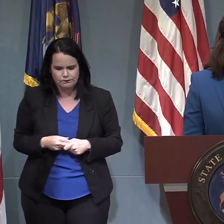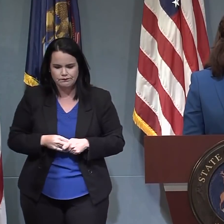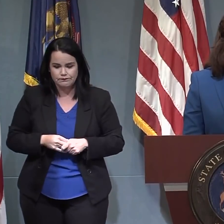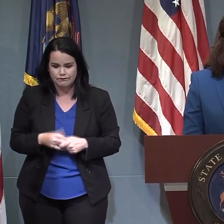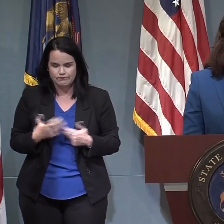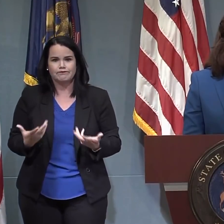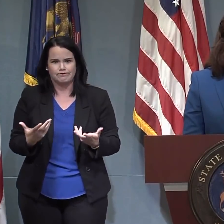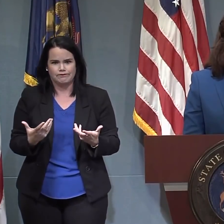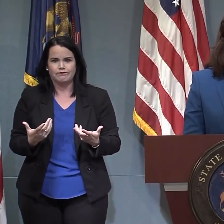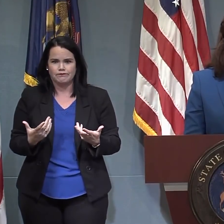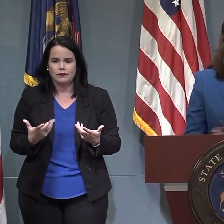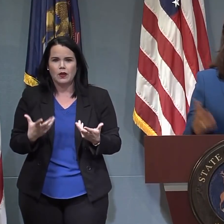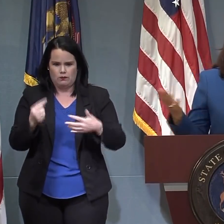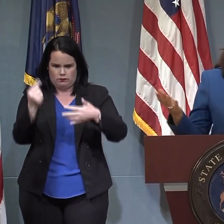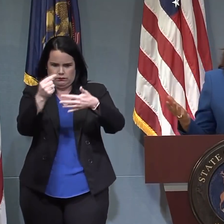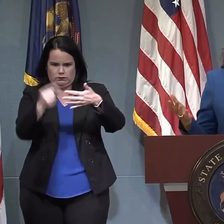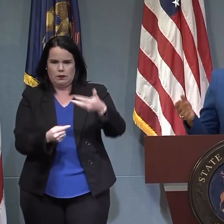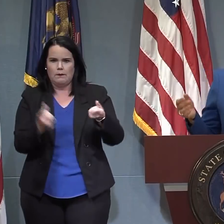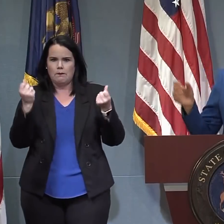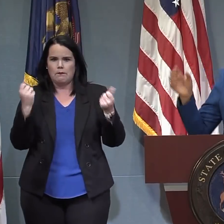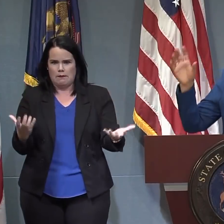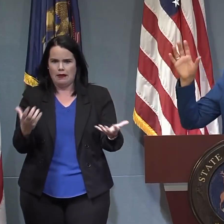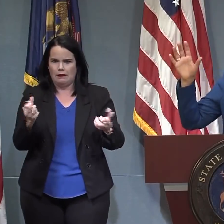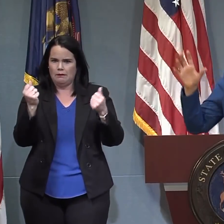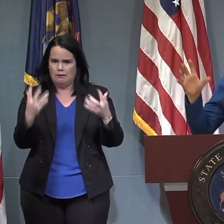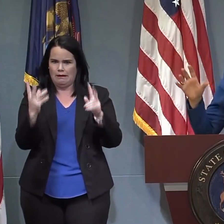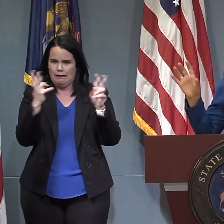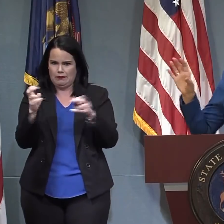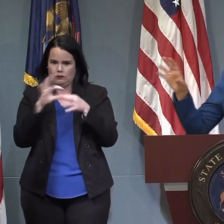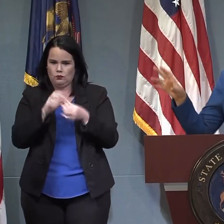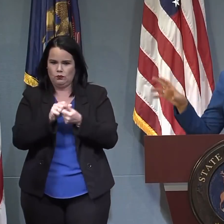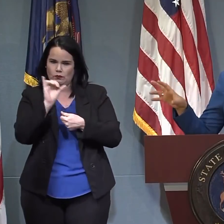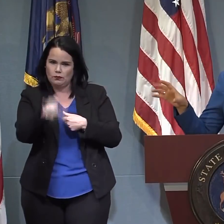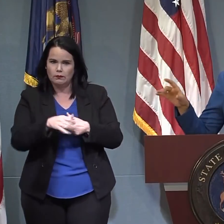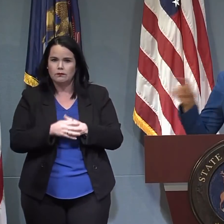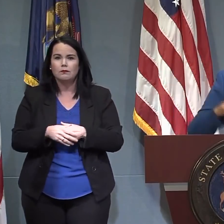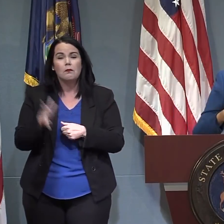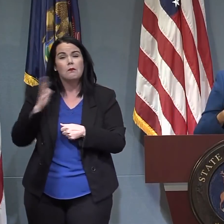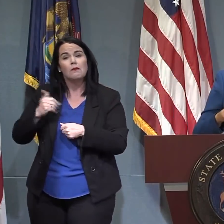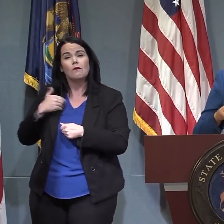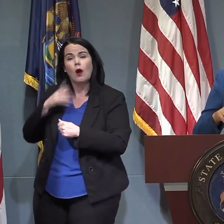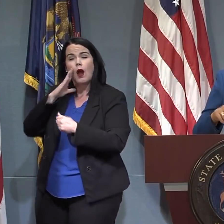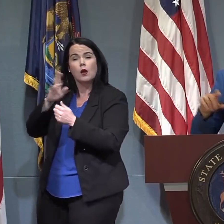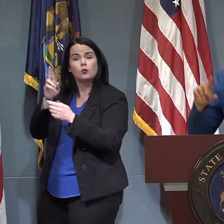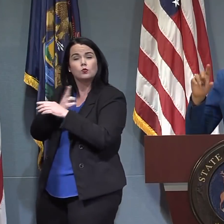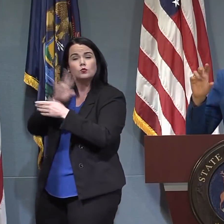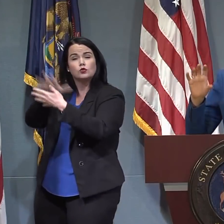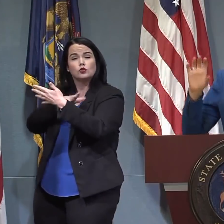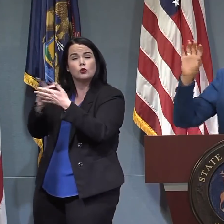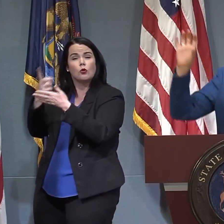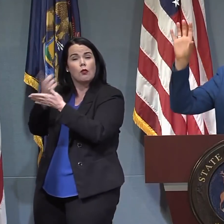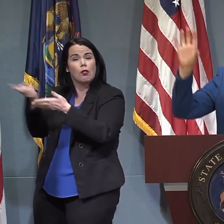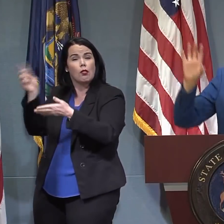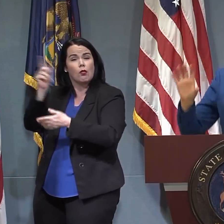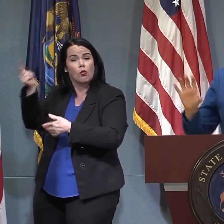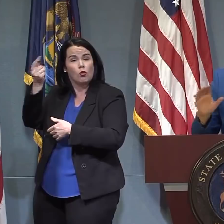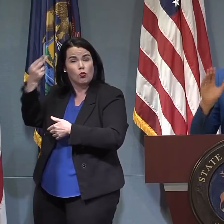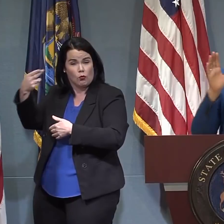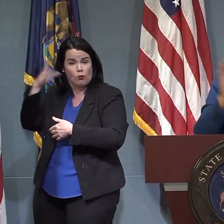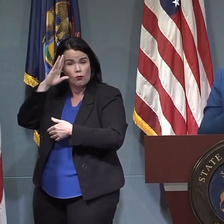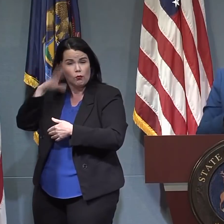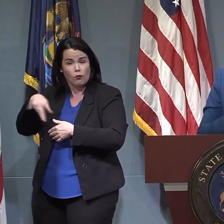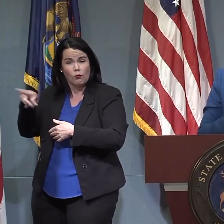go into that assessment that we shared that day, and there was a bubble chart that I used last Thursday to show